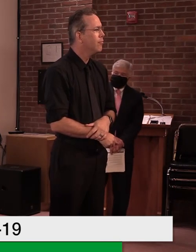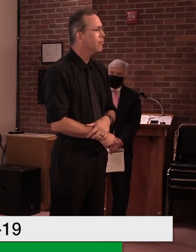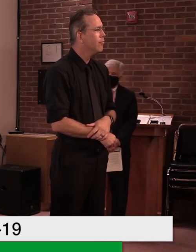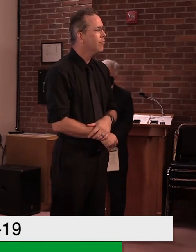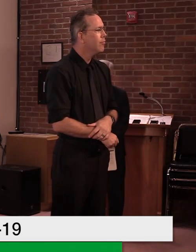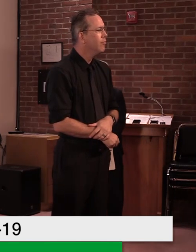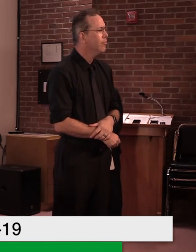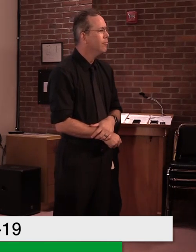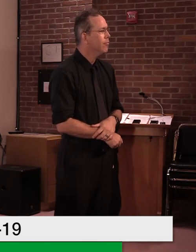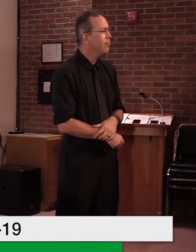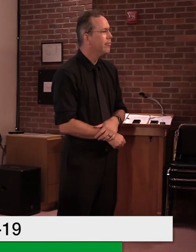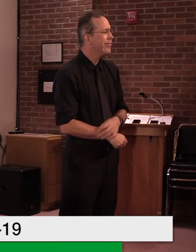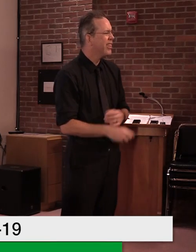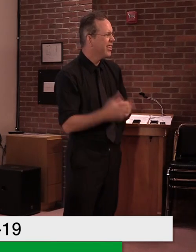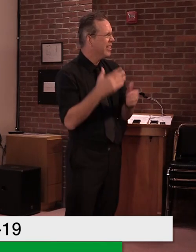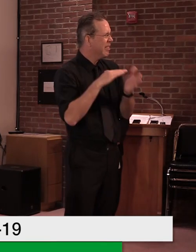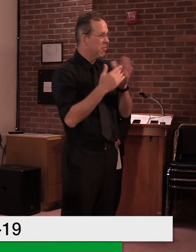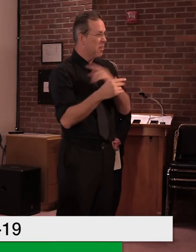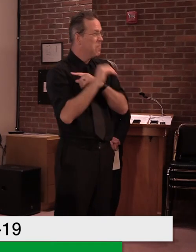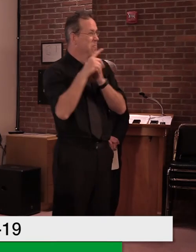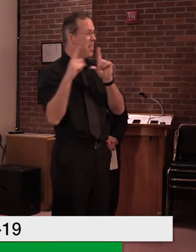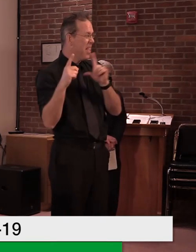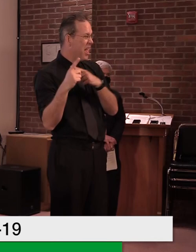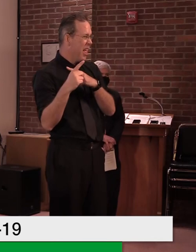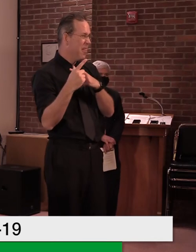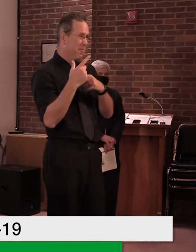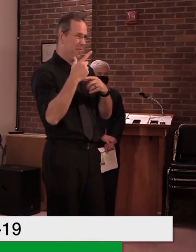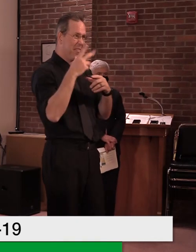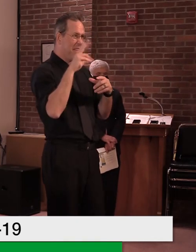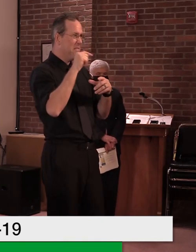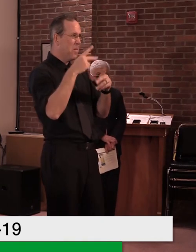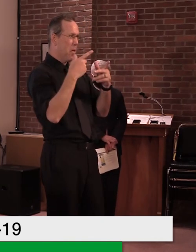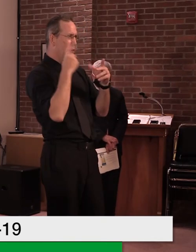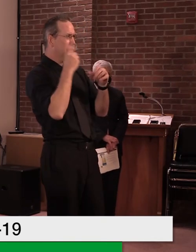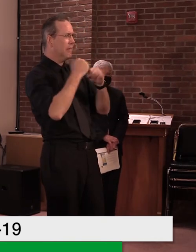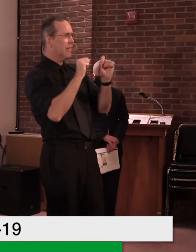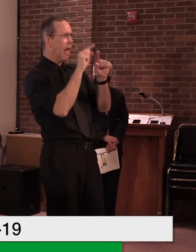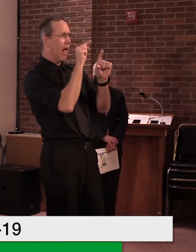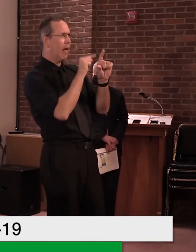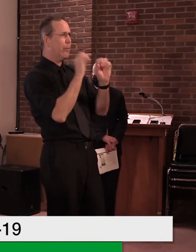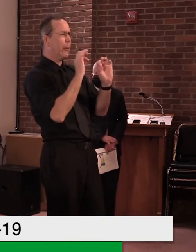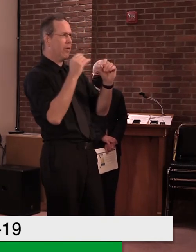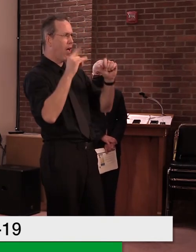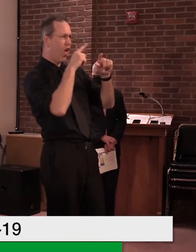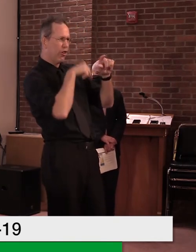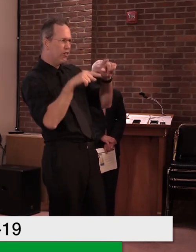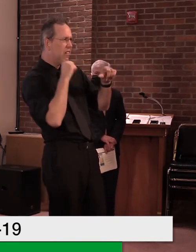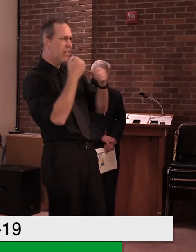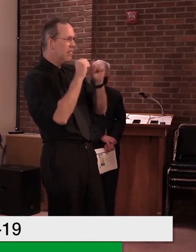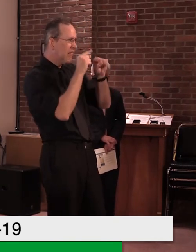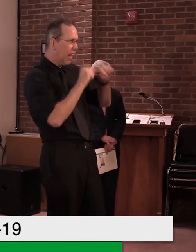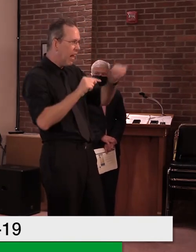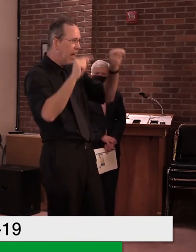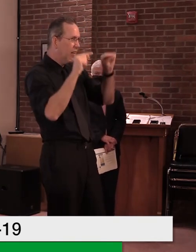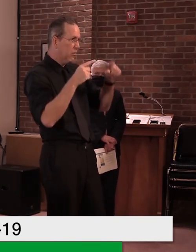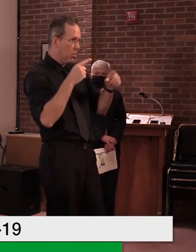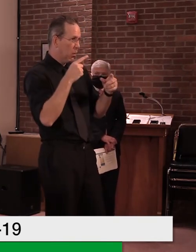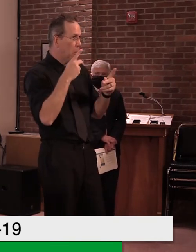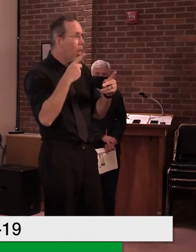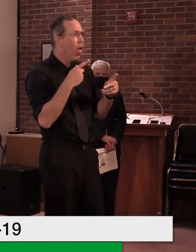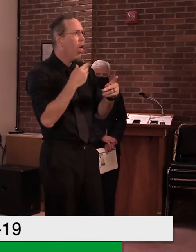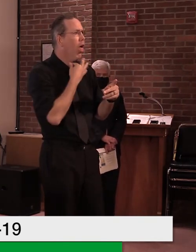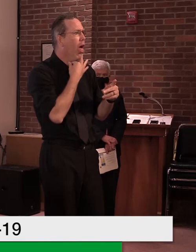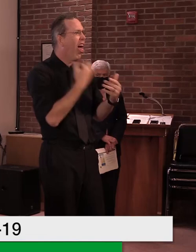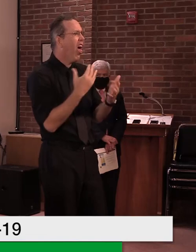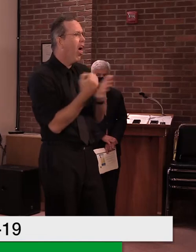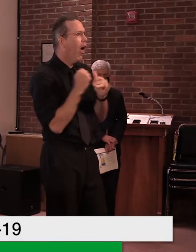safe? Does that concern you that that may be the undoing of the state right now, as far as our— Well, I don't believe it